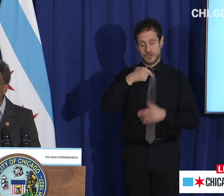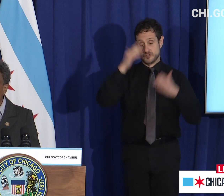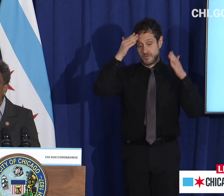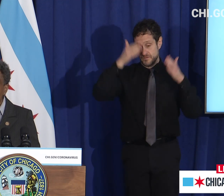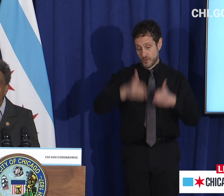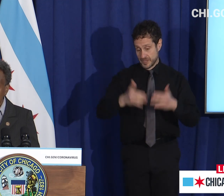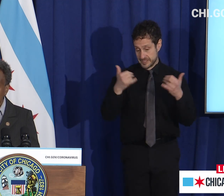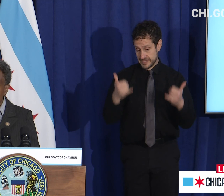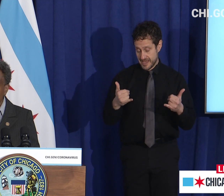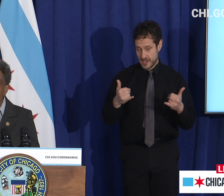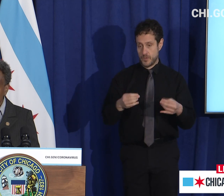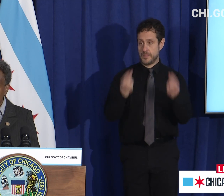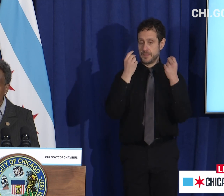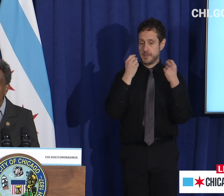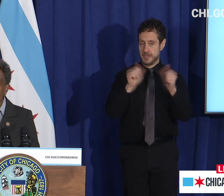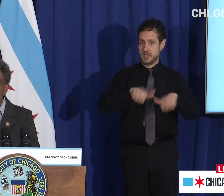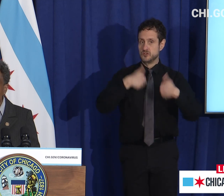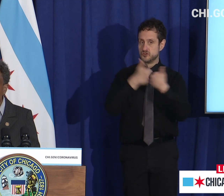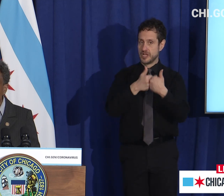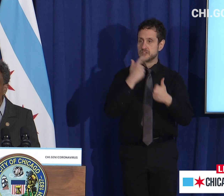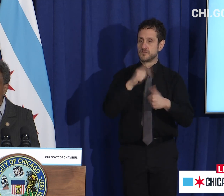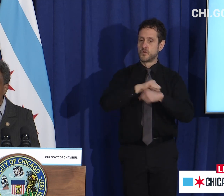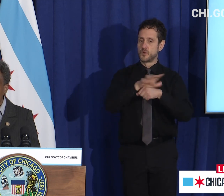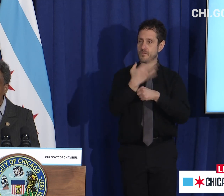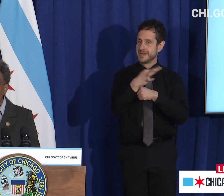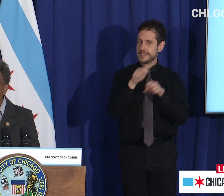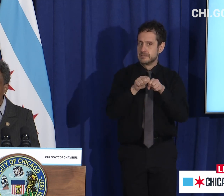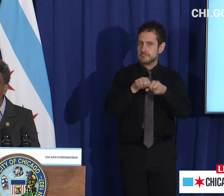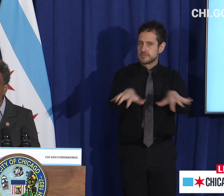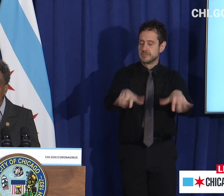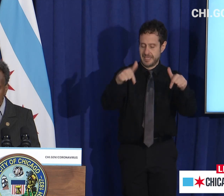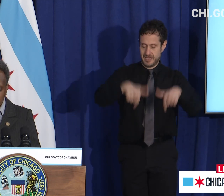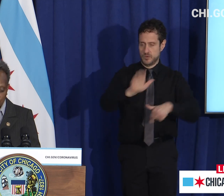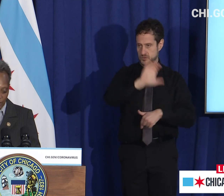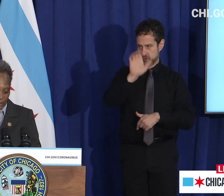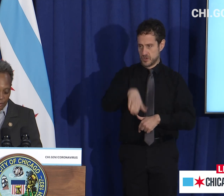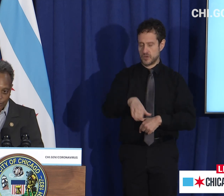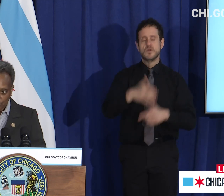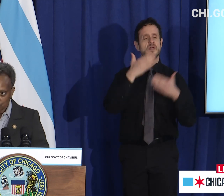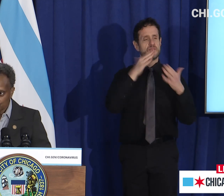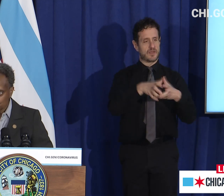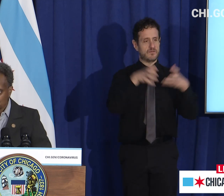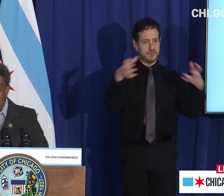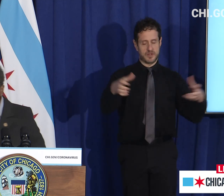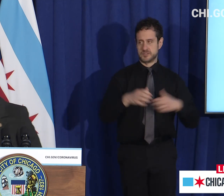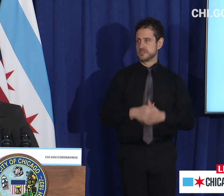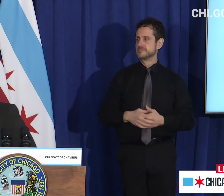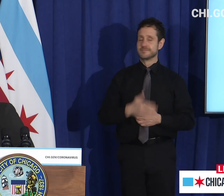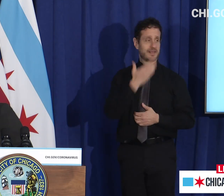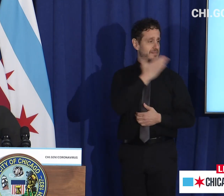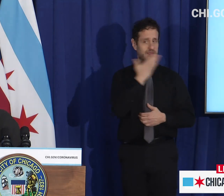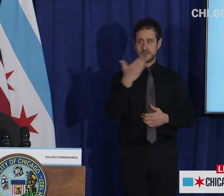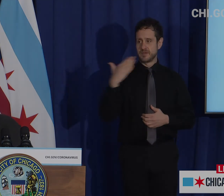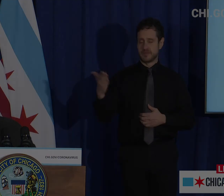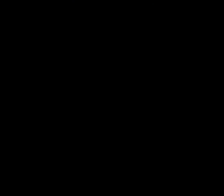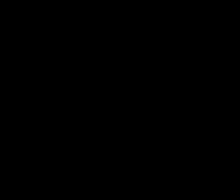focus on is the immediate challenges that we are facing in the city. So thank you very much. Appreciate it. Everybody.